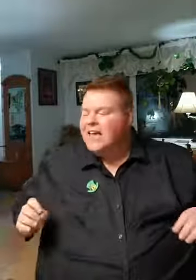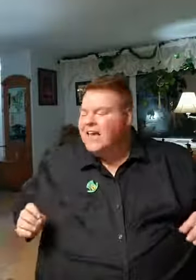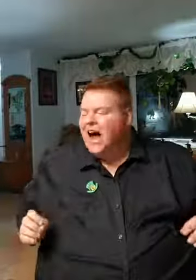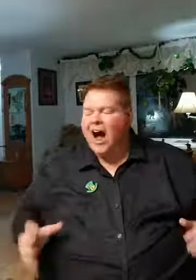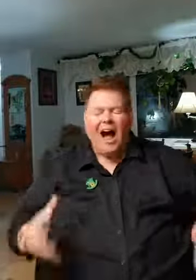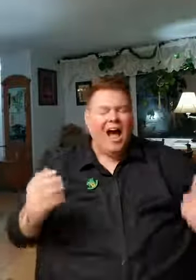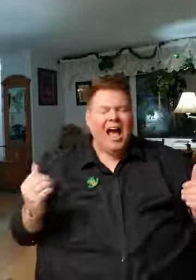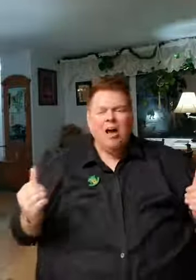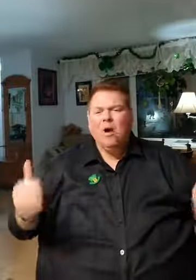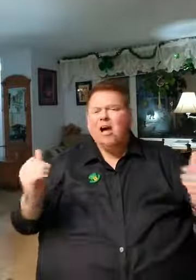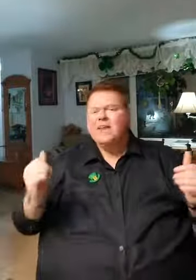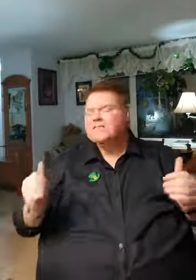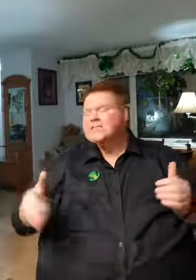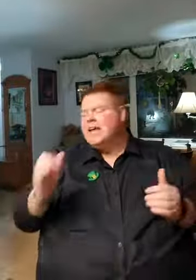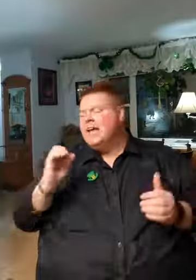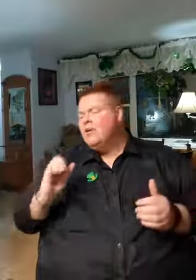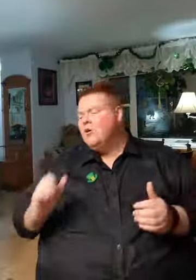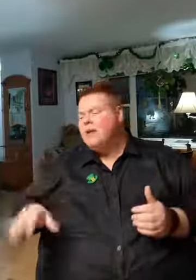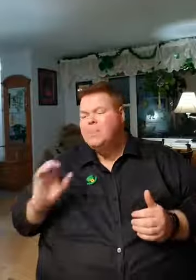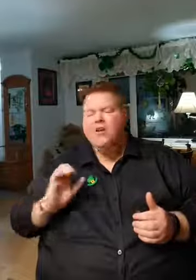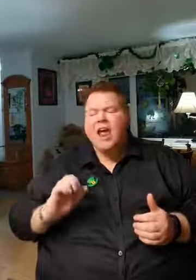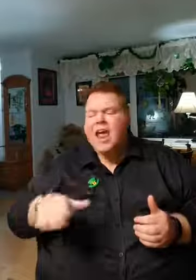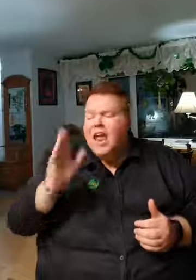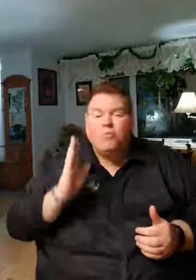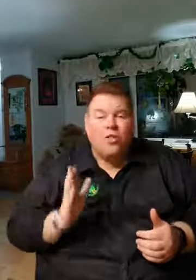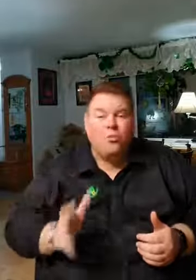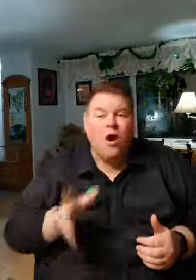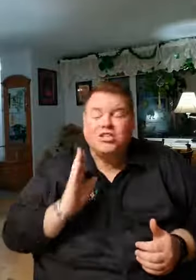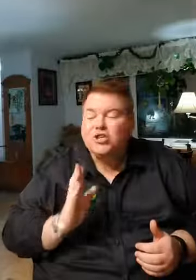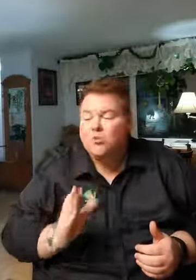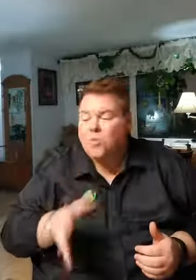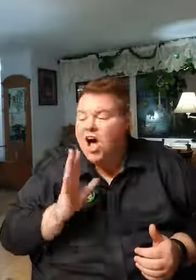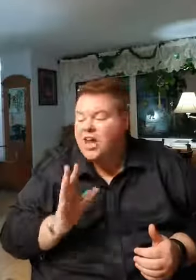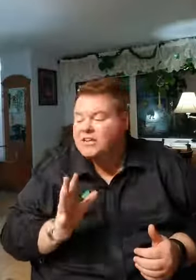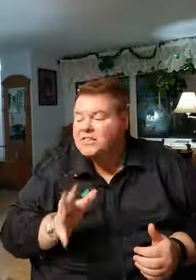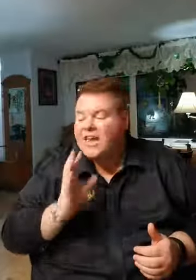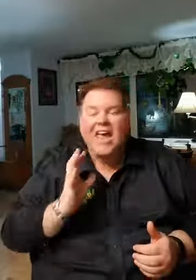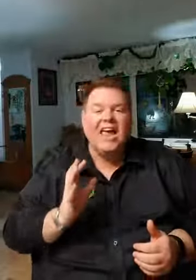I wanna see you be brave with what you wanna say.